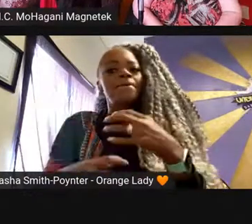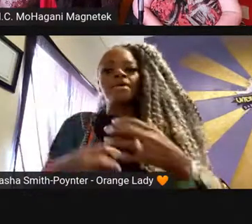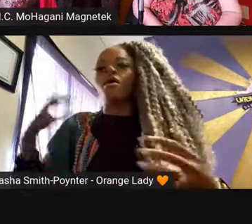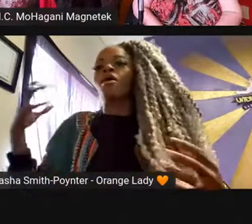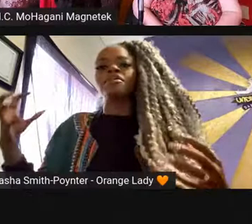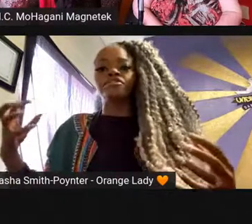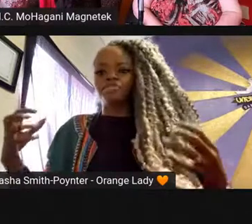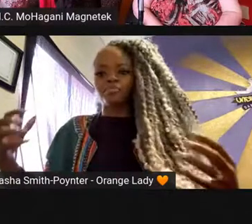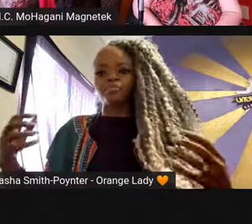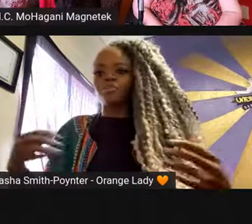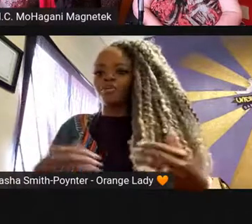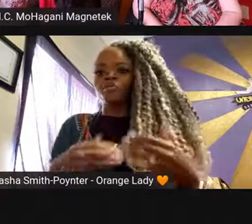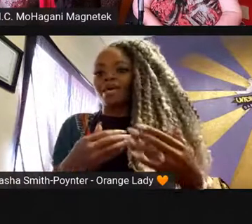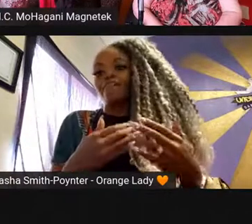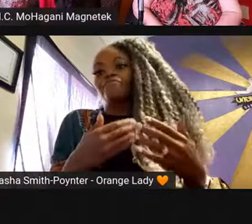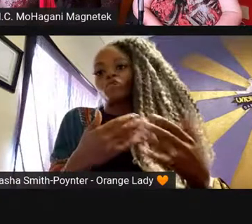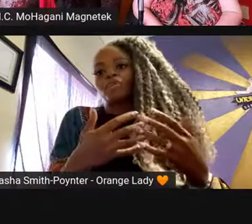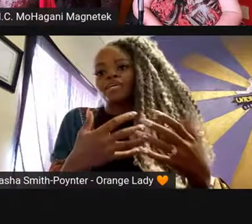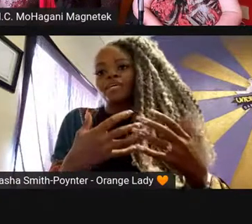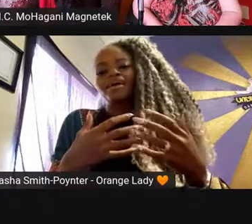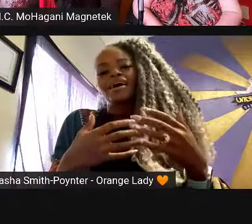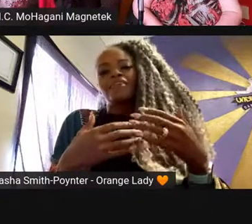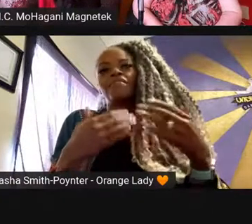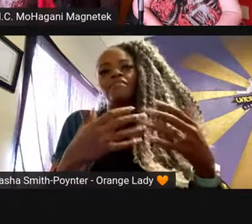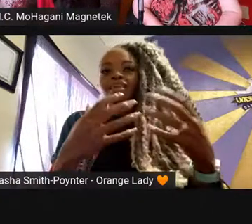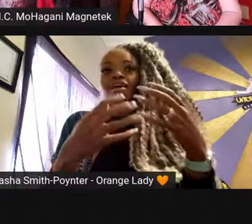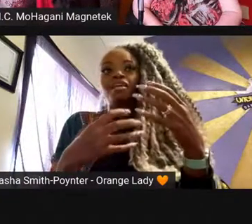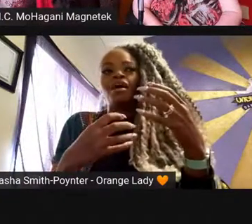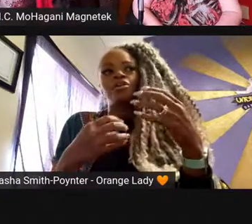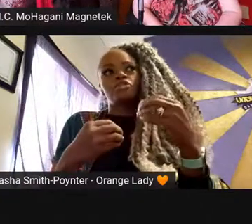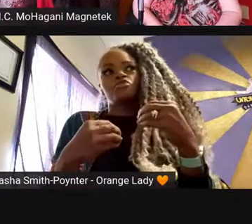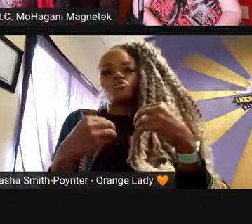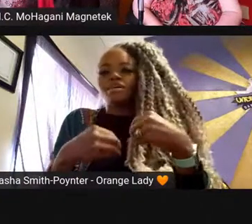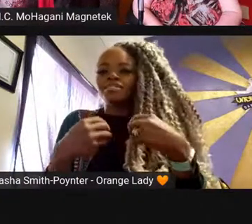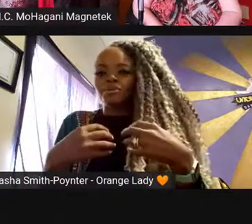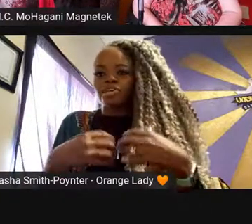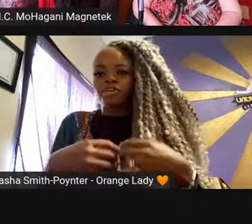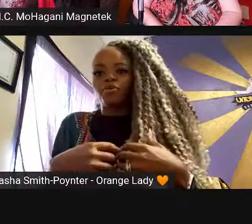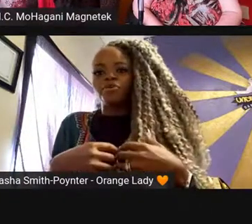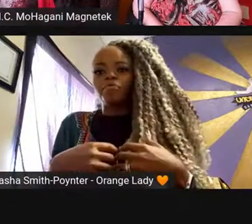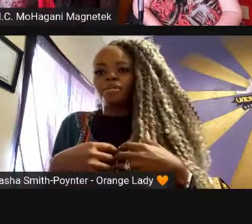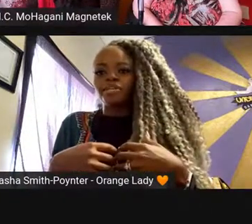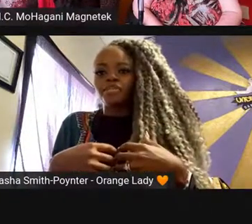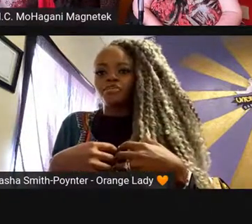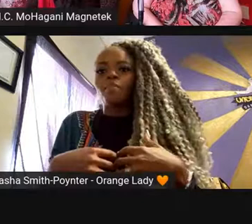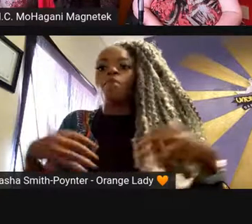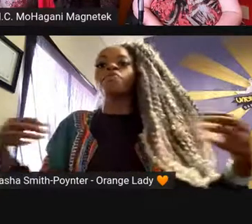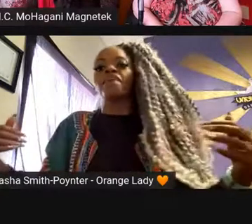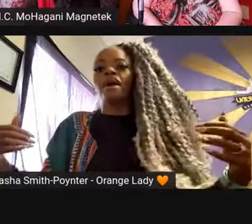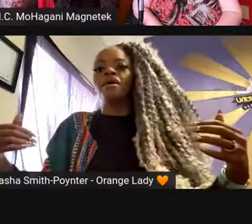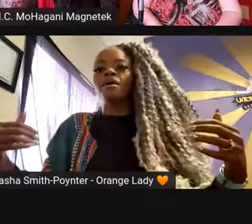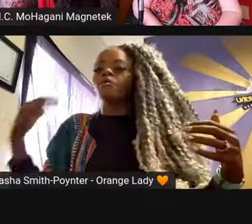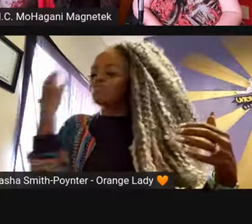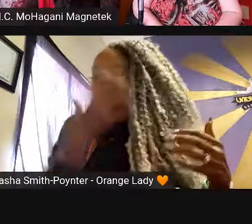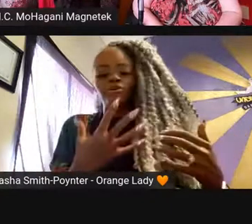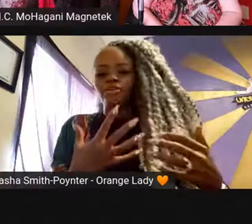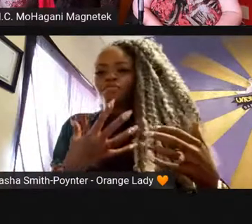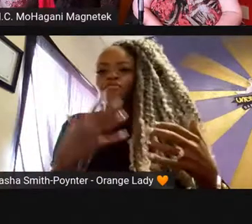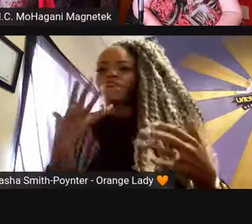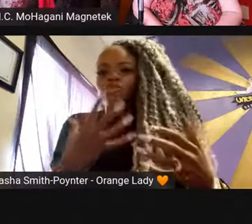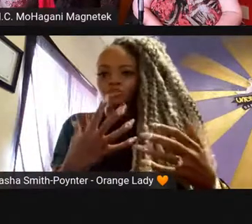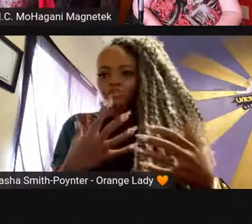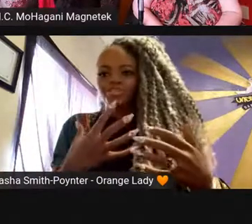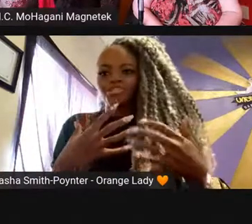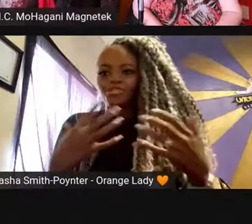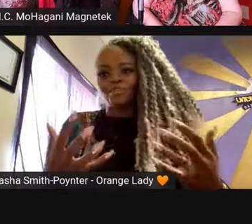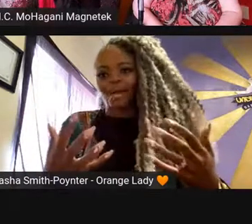them beyond just the movement you may have normally have given. And then also trust within your own ability to emote that without